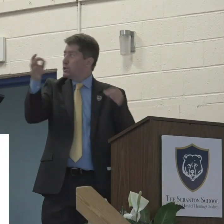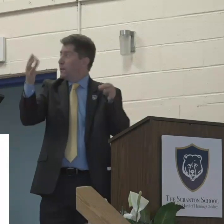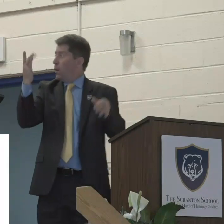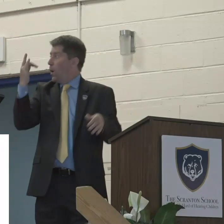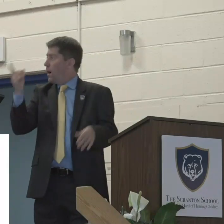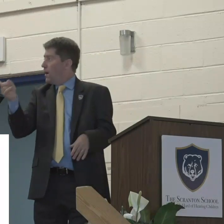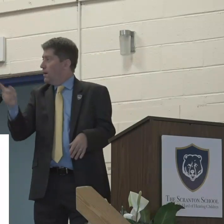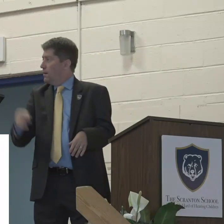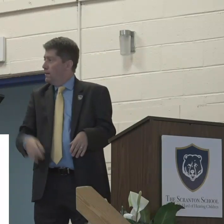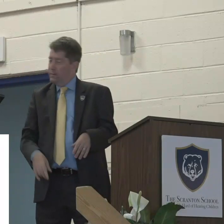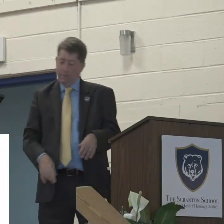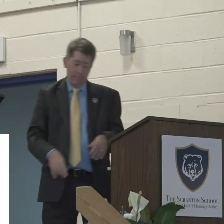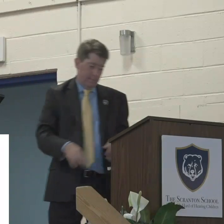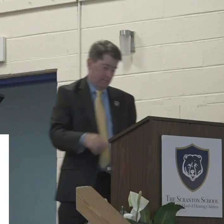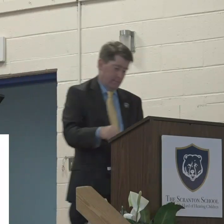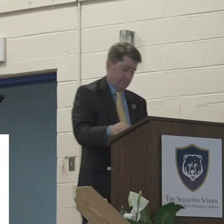Does someone want to explain why?